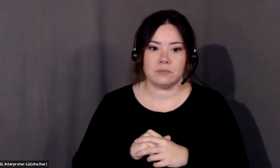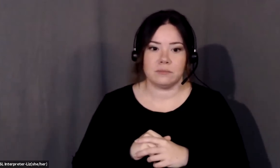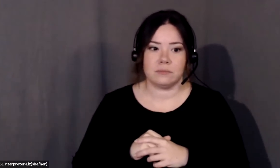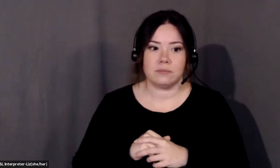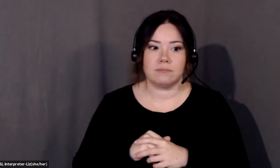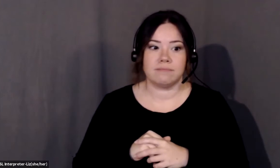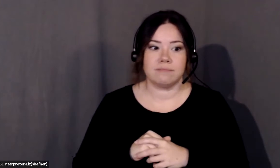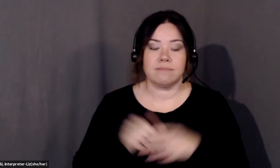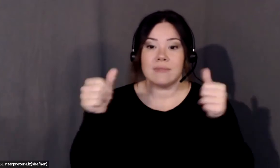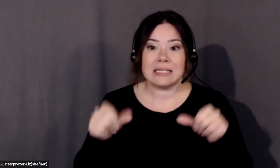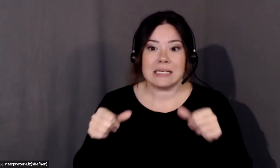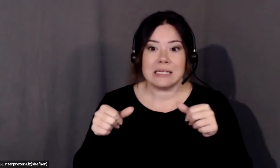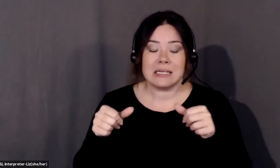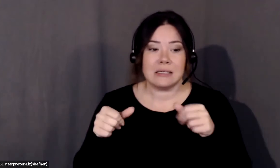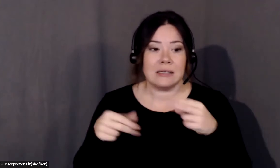Slide 17.